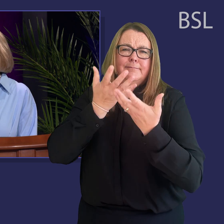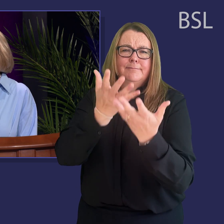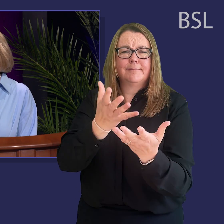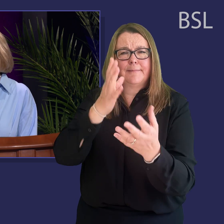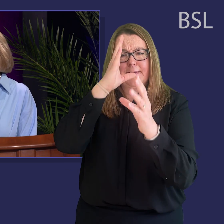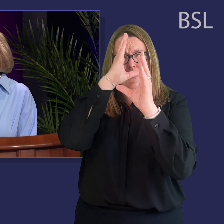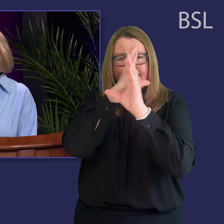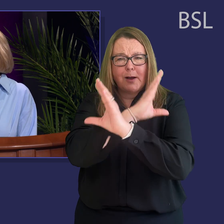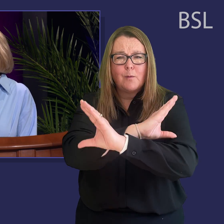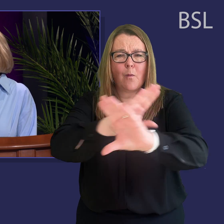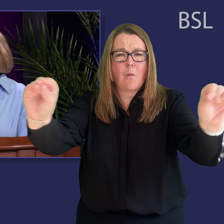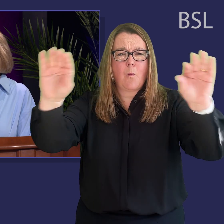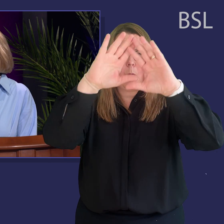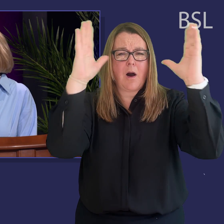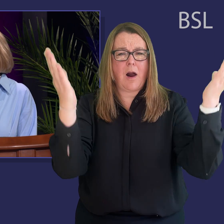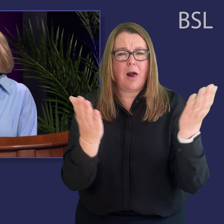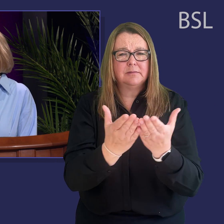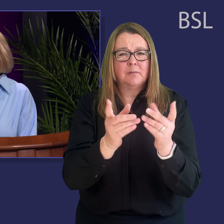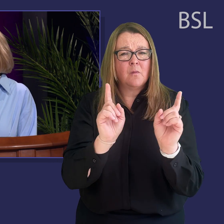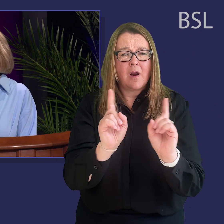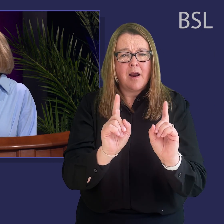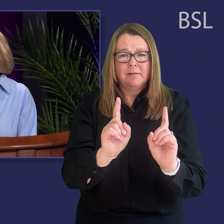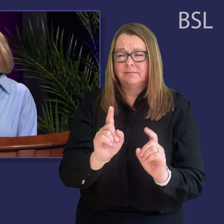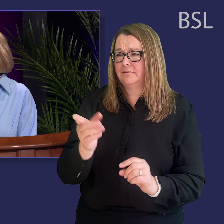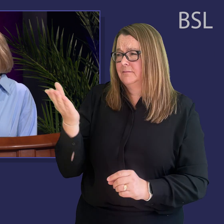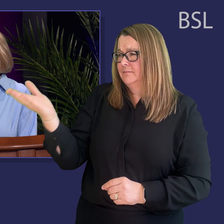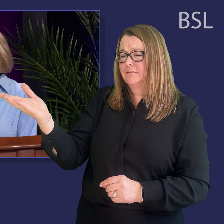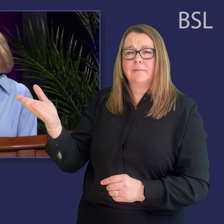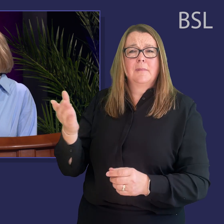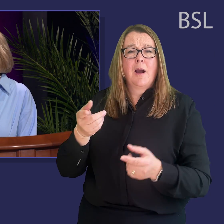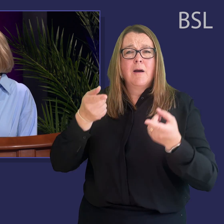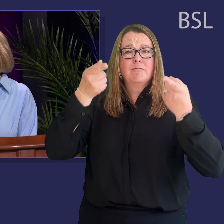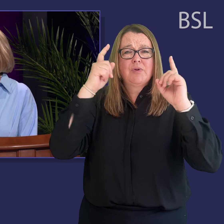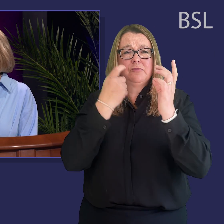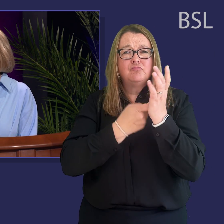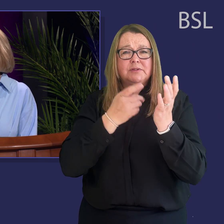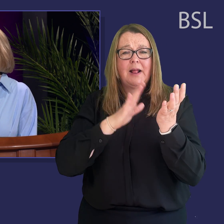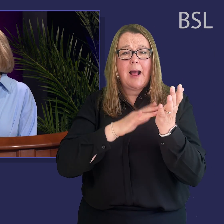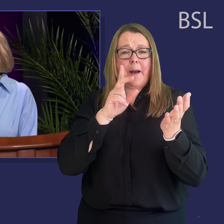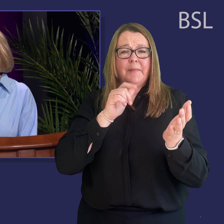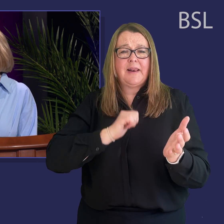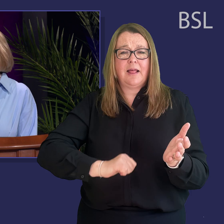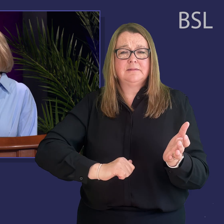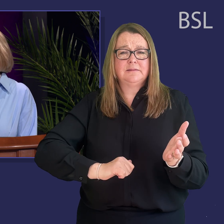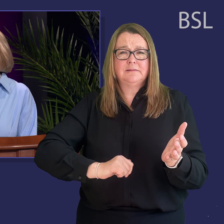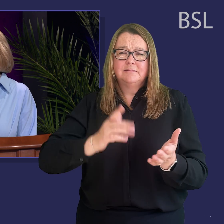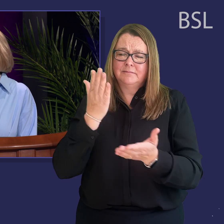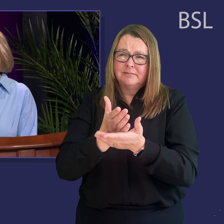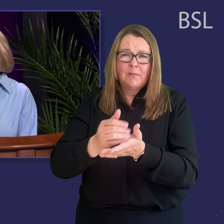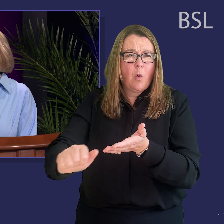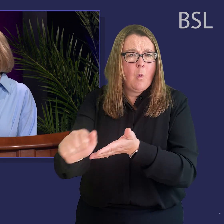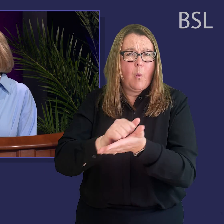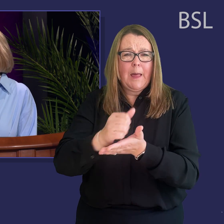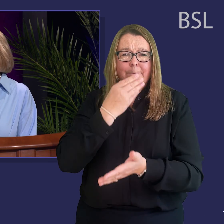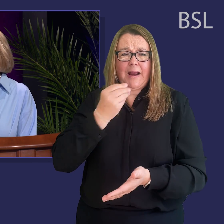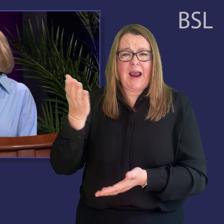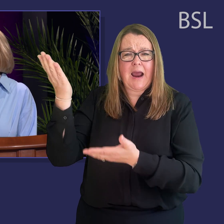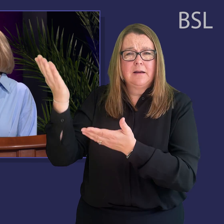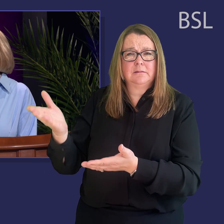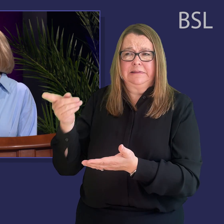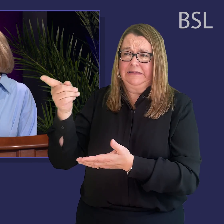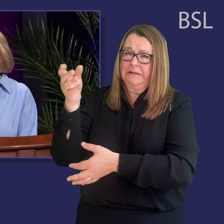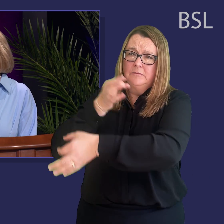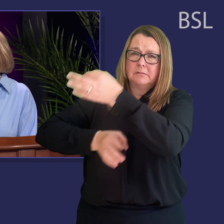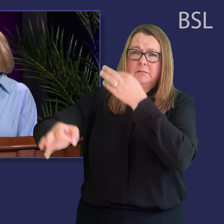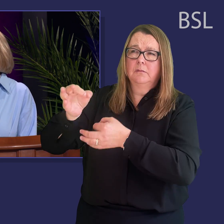declare to the world that President Russell M. Nelson is a holy man, the Lord's mouthpiece on the earth today,